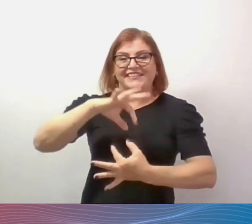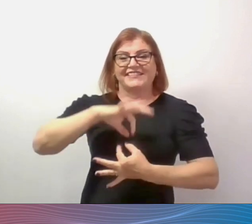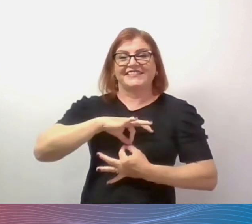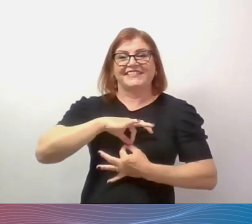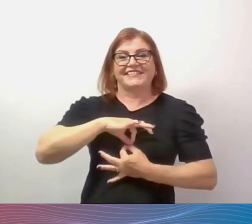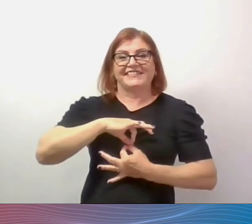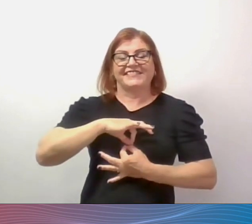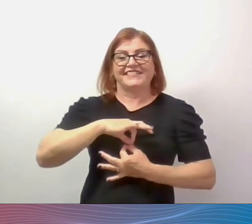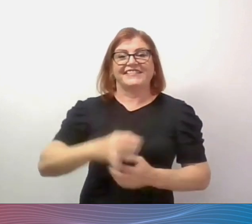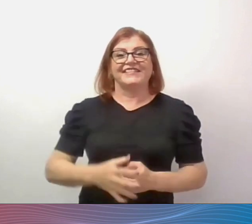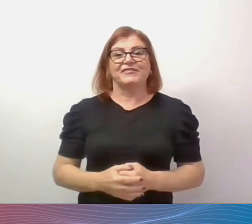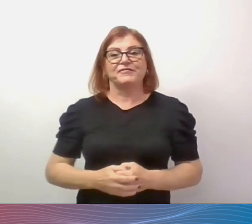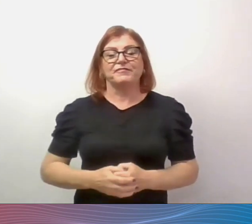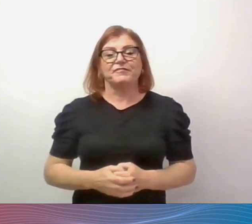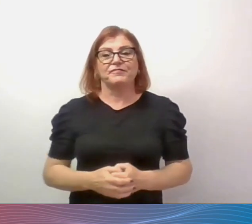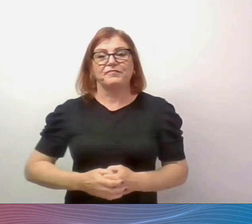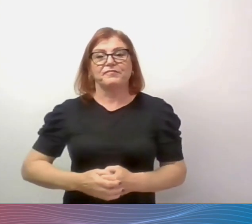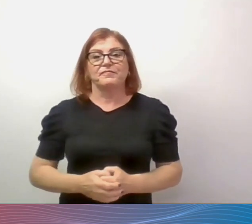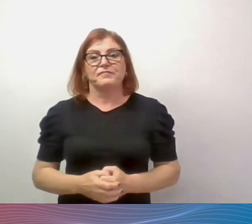Bênção.